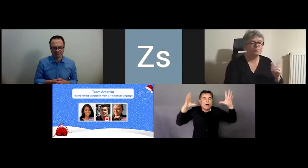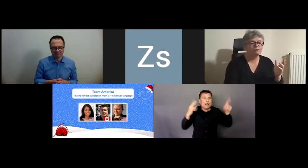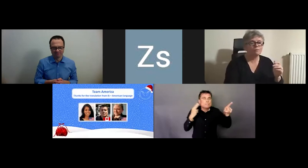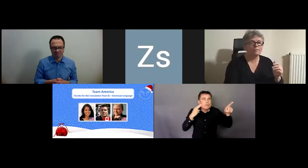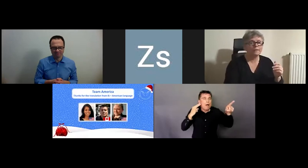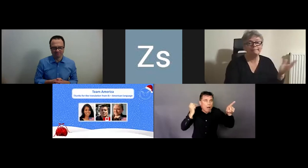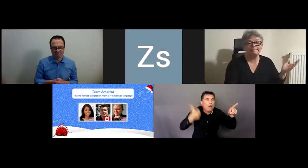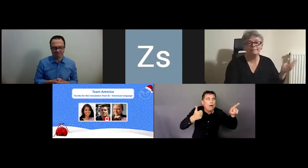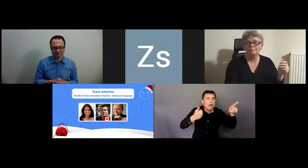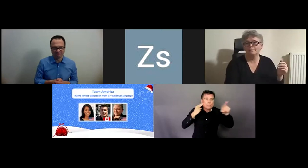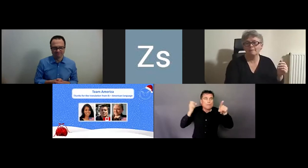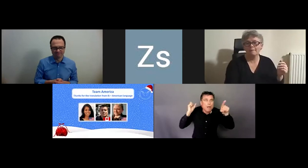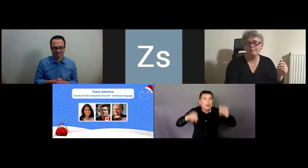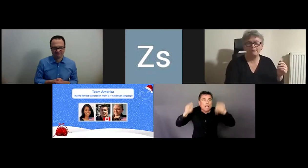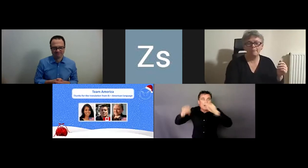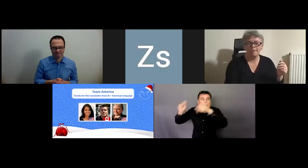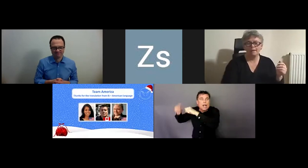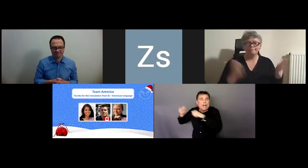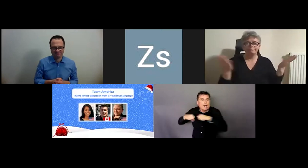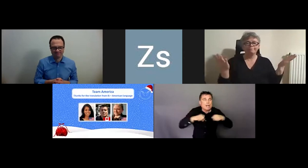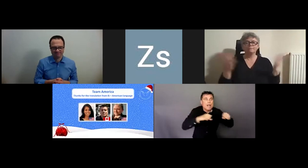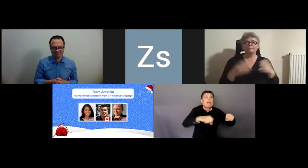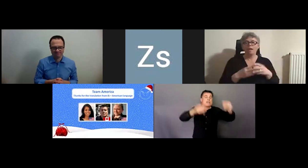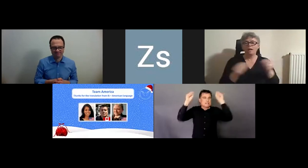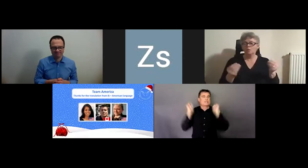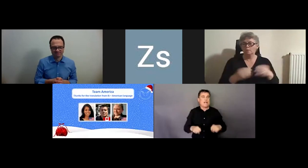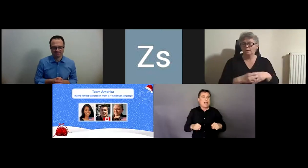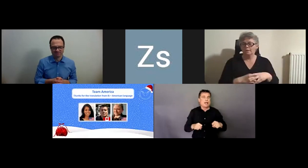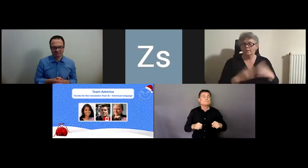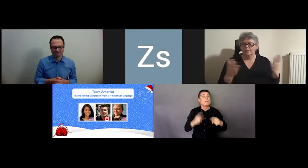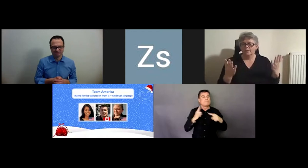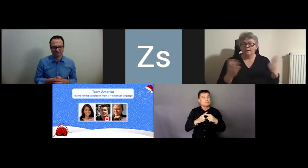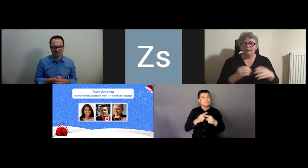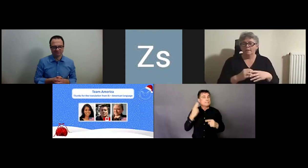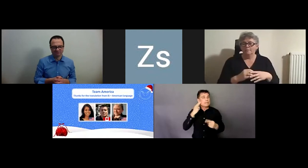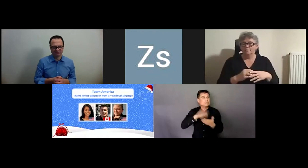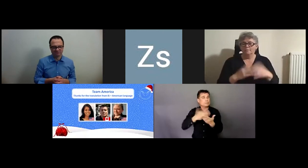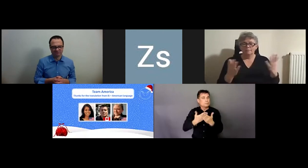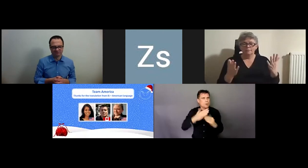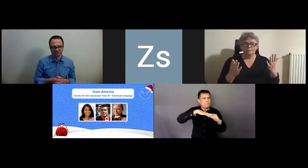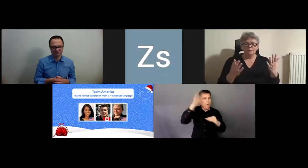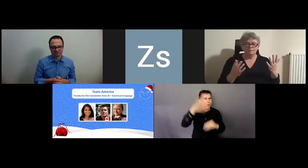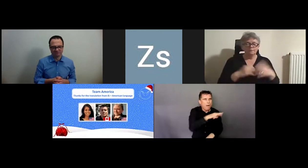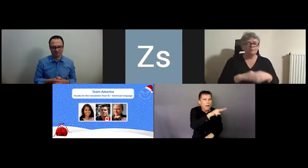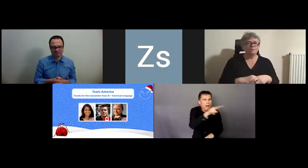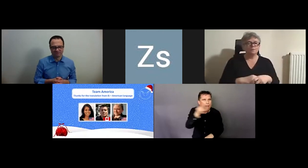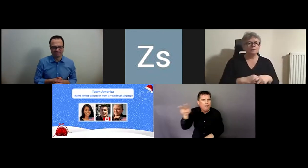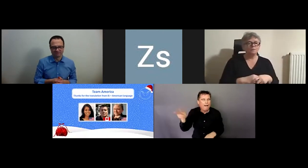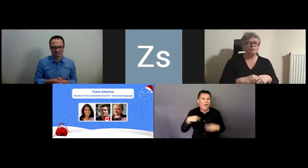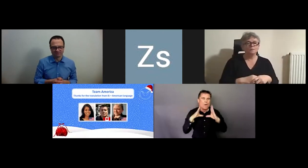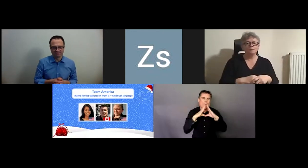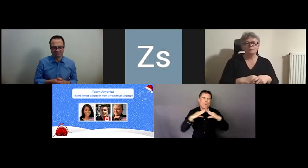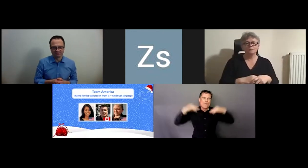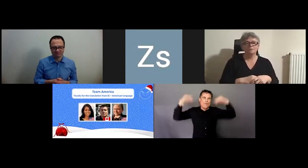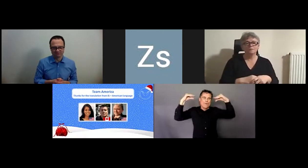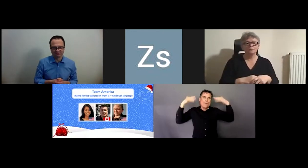this talent, that all these deaf people have such stories to share, that we've been so inspired, and